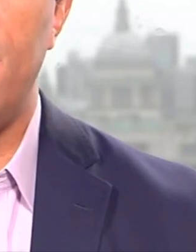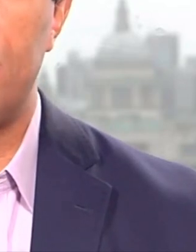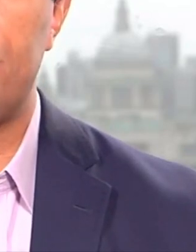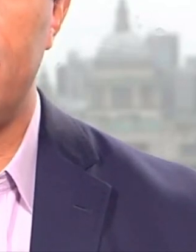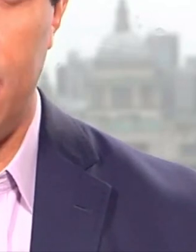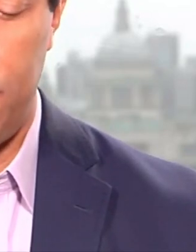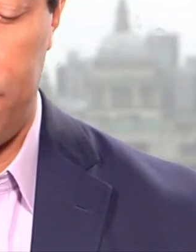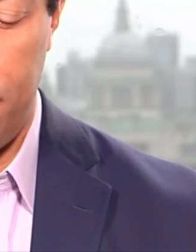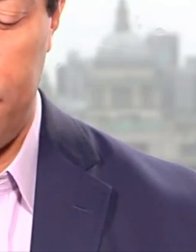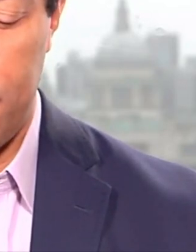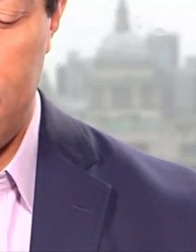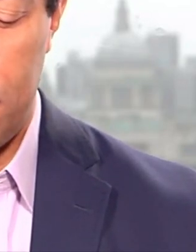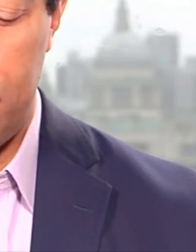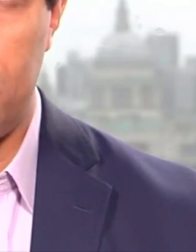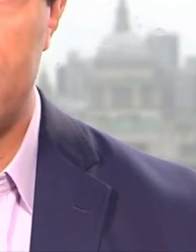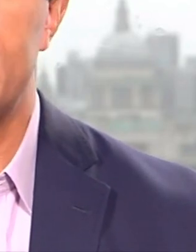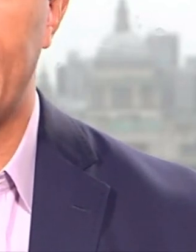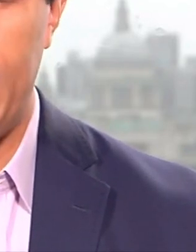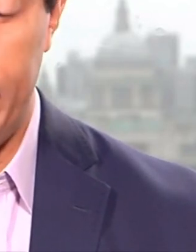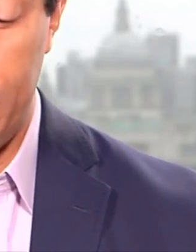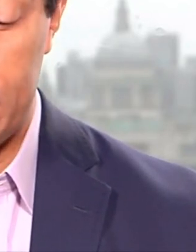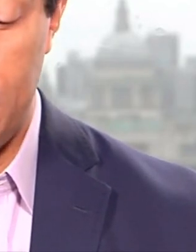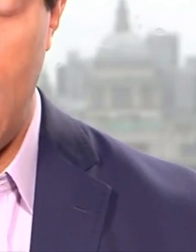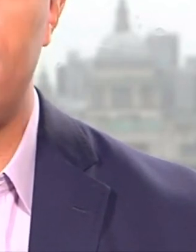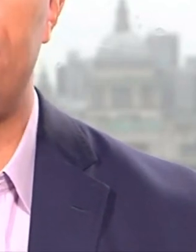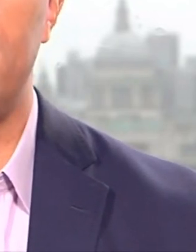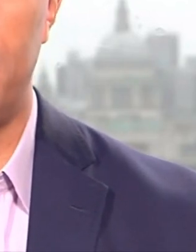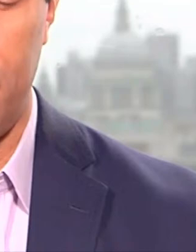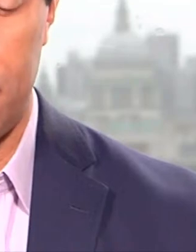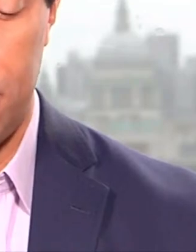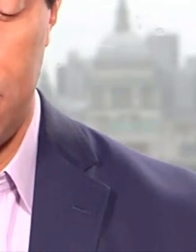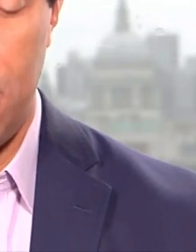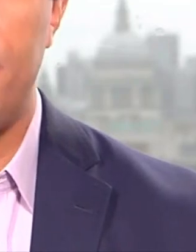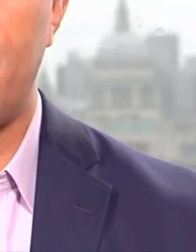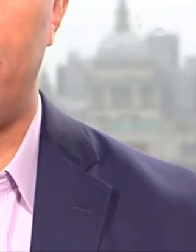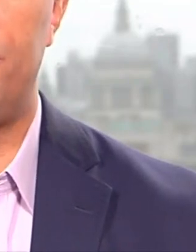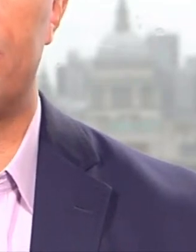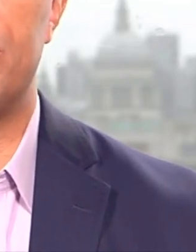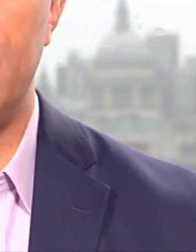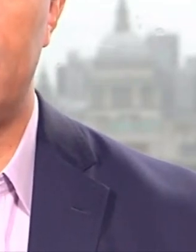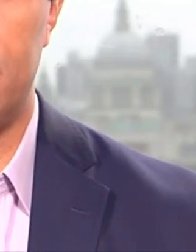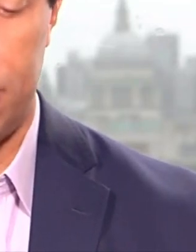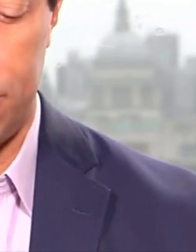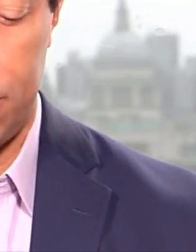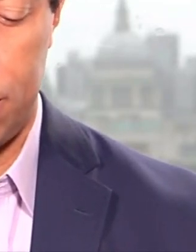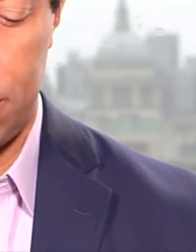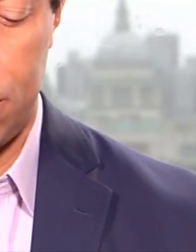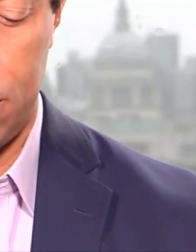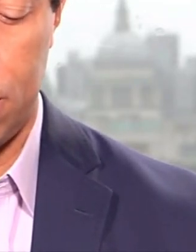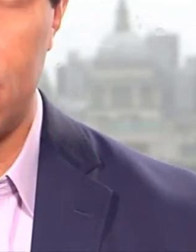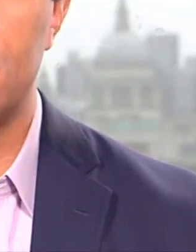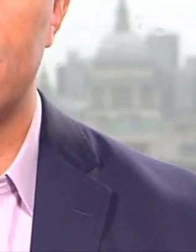along with industry-leading service to reflect the risks and the feedback that researchers need.